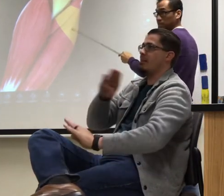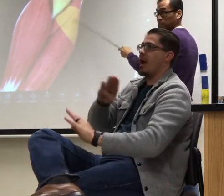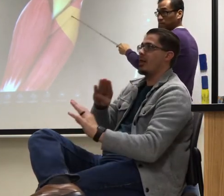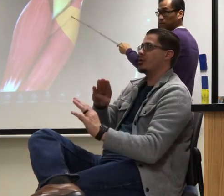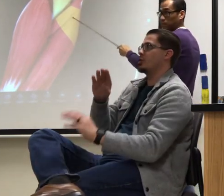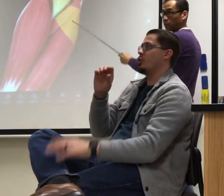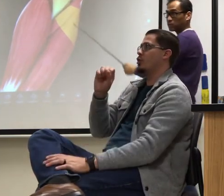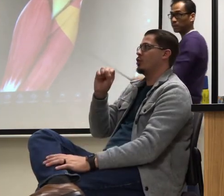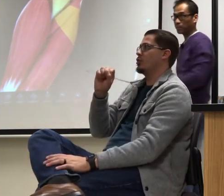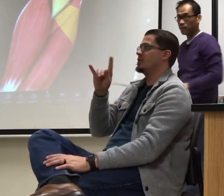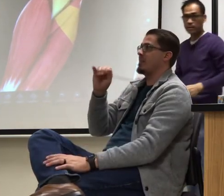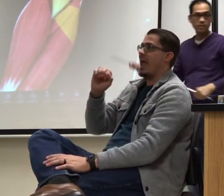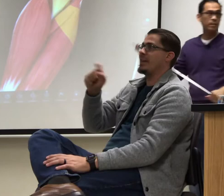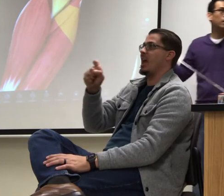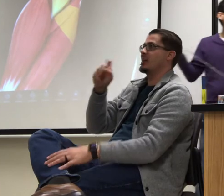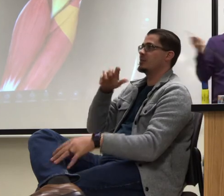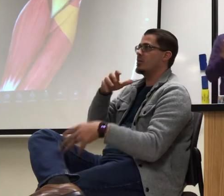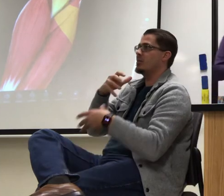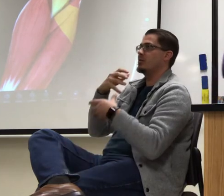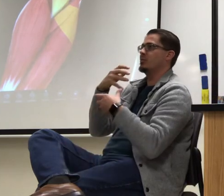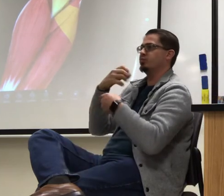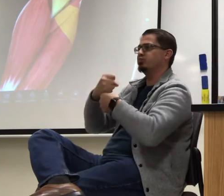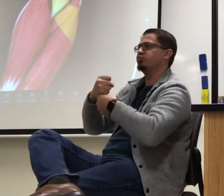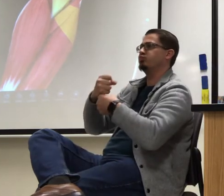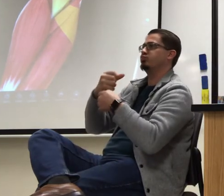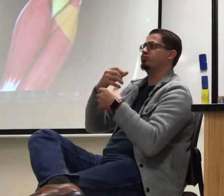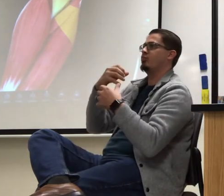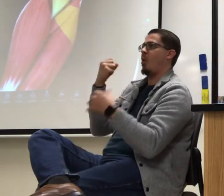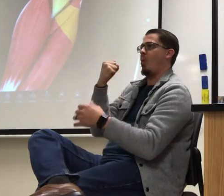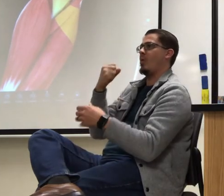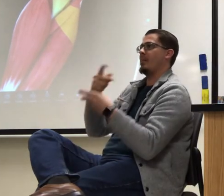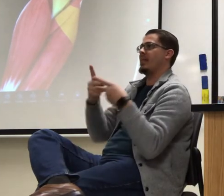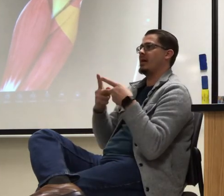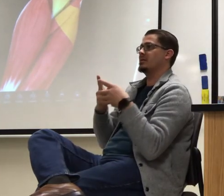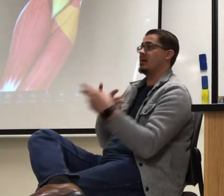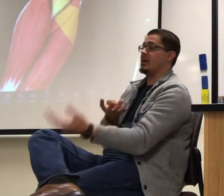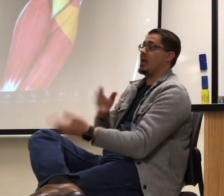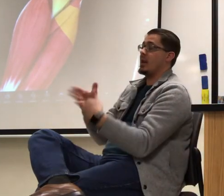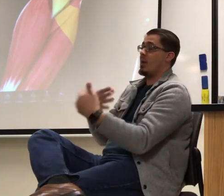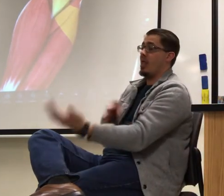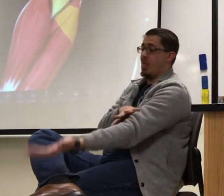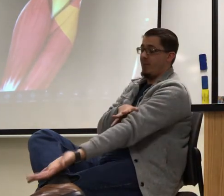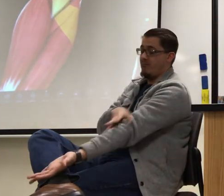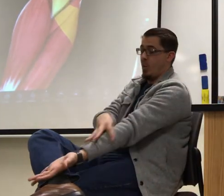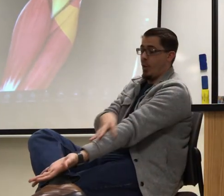spandex holds it in place. Anyways, those four muscles